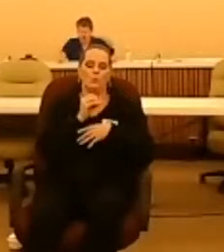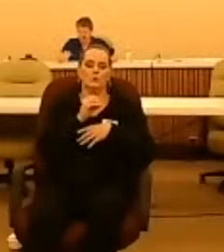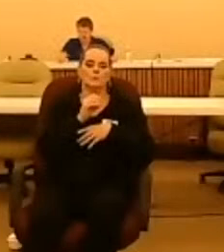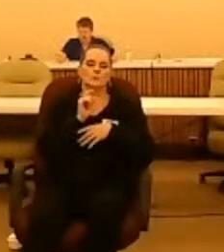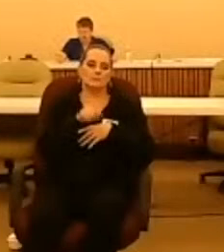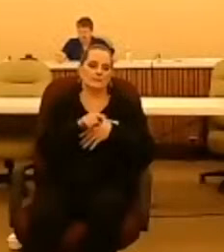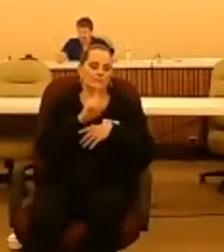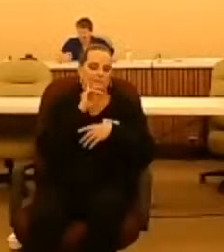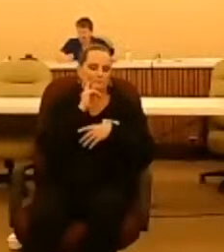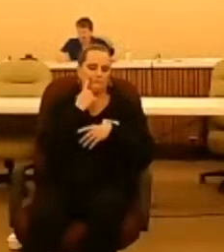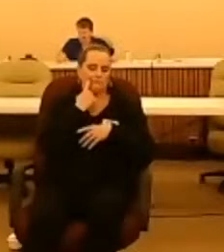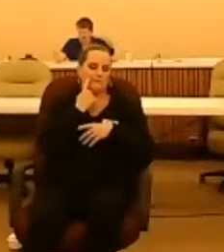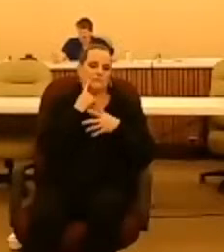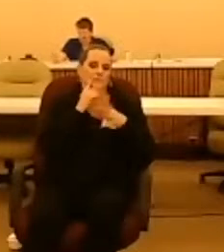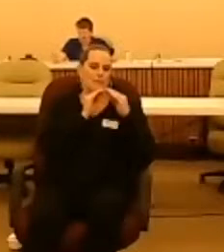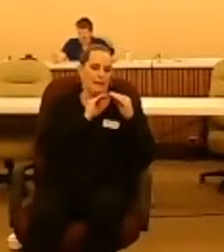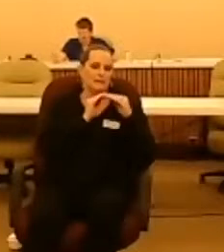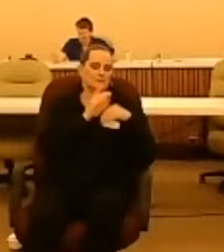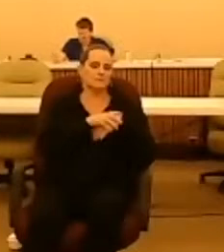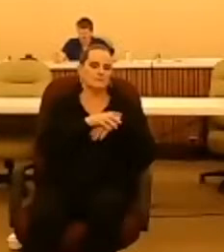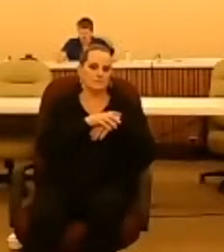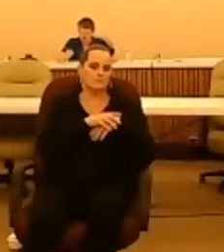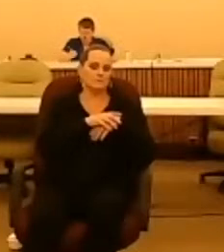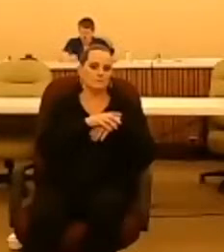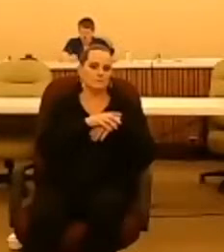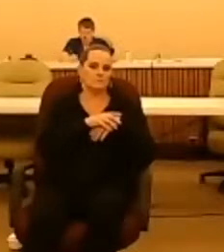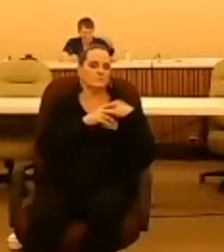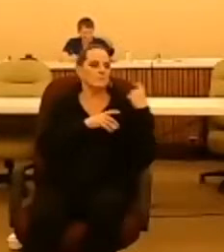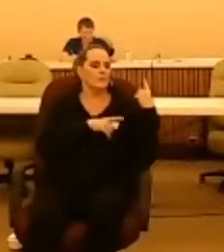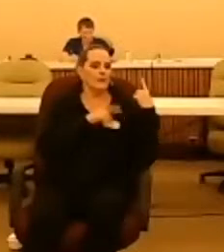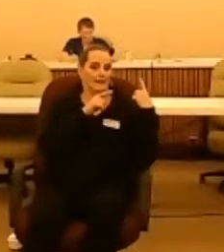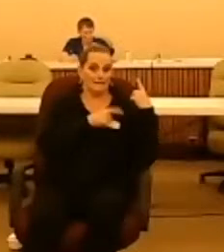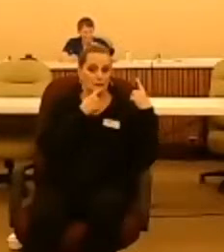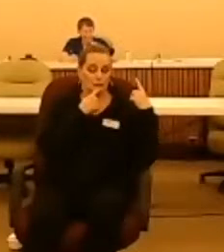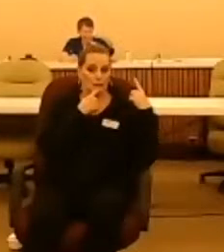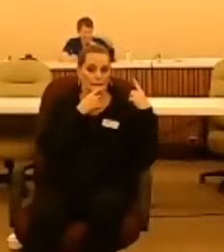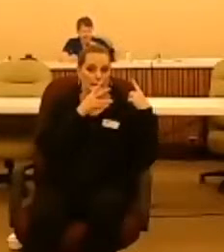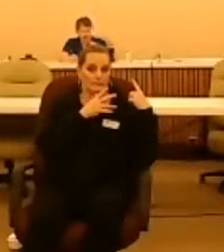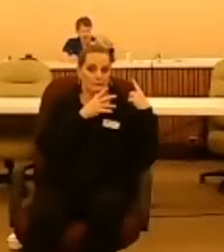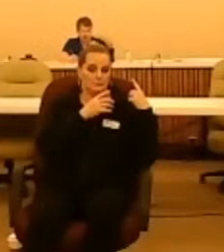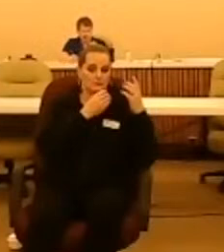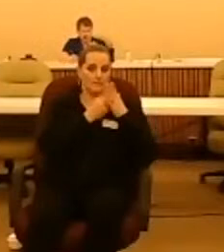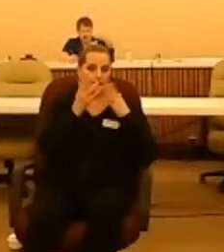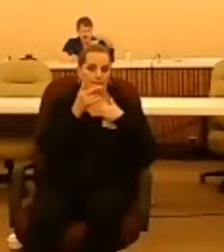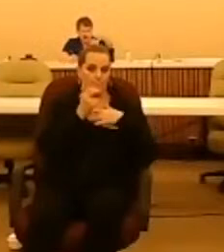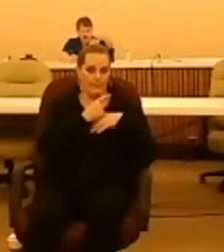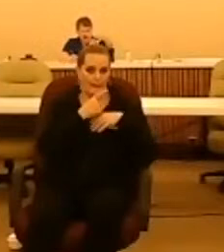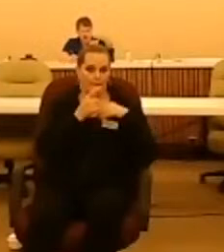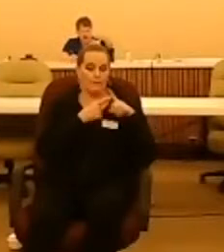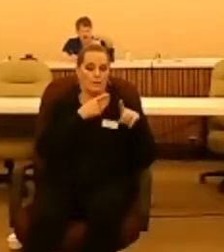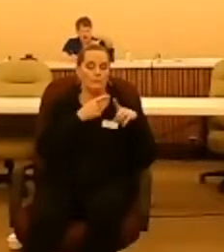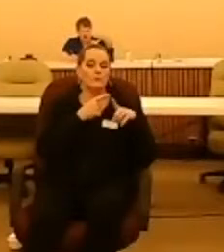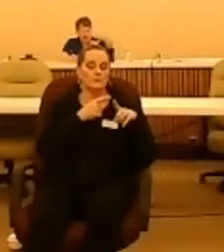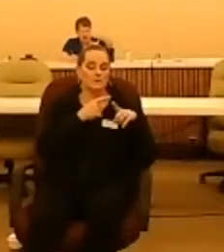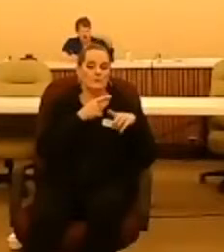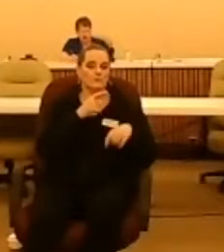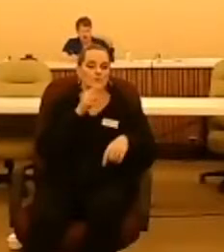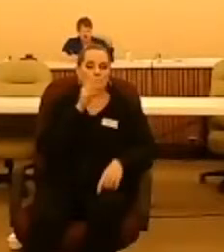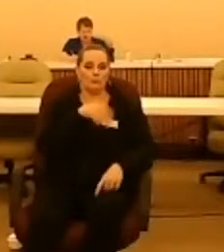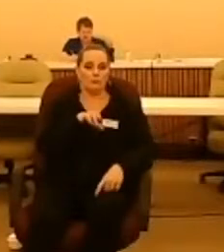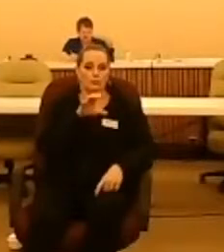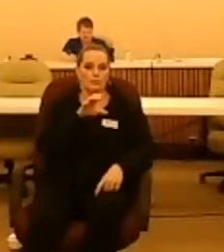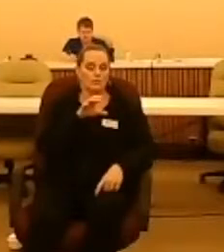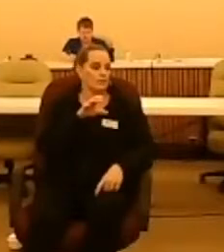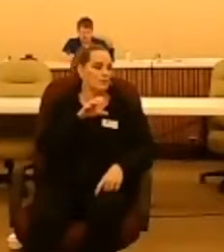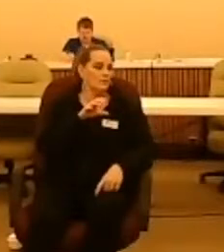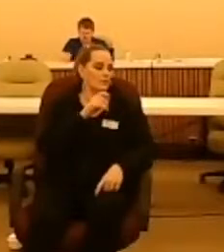one is just the maintenance. And is this the one that's reimbursed by? This is the one that's Thank you. reimbursed by